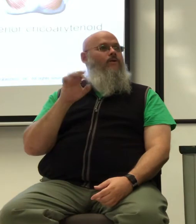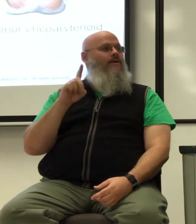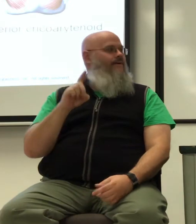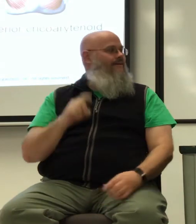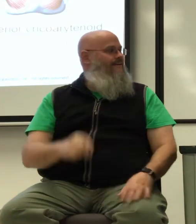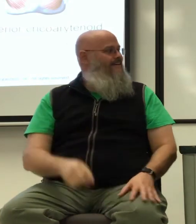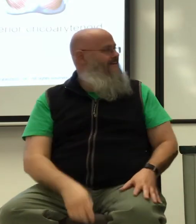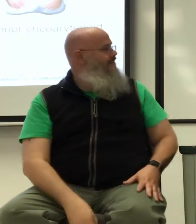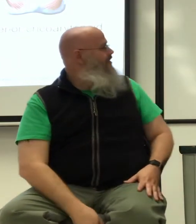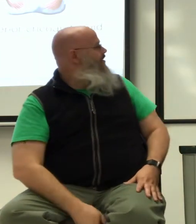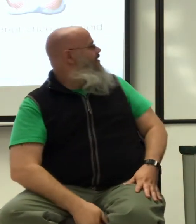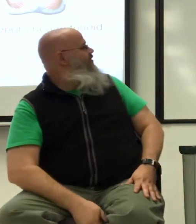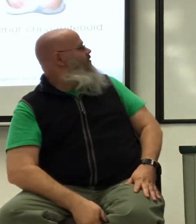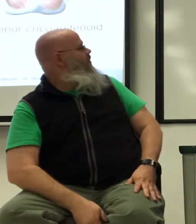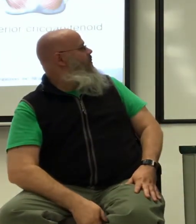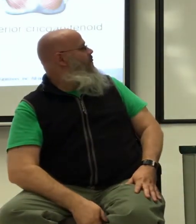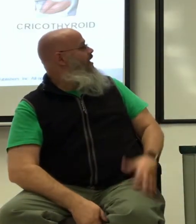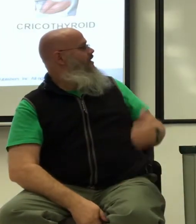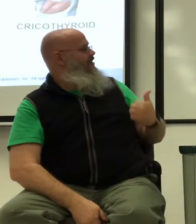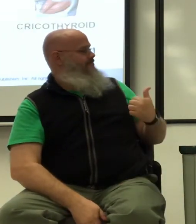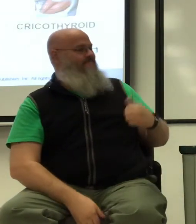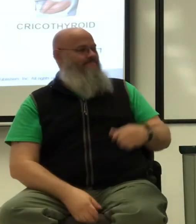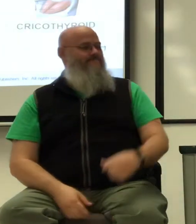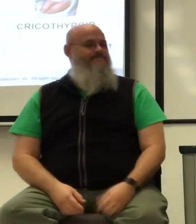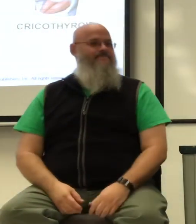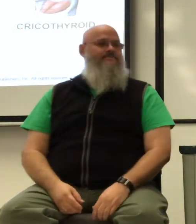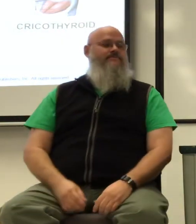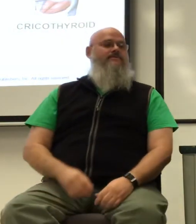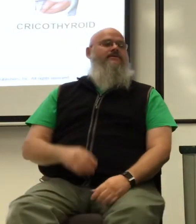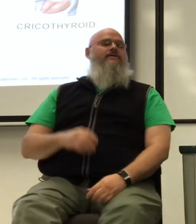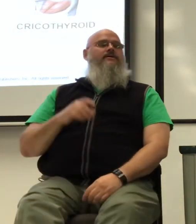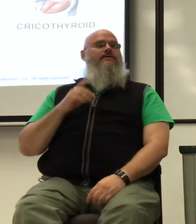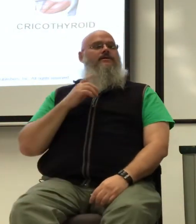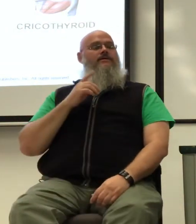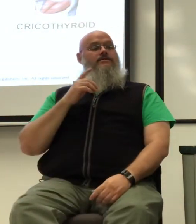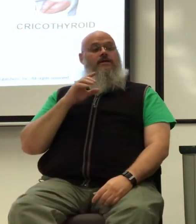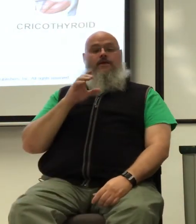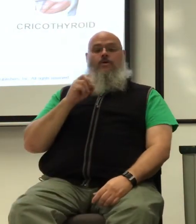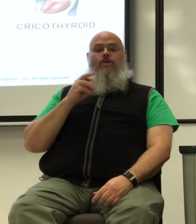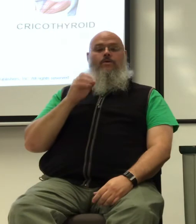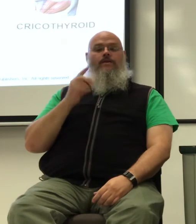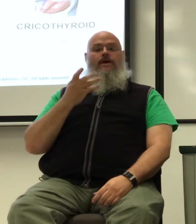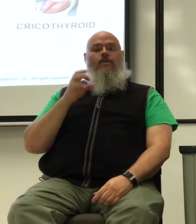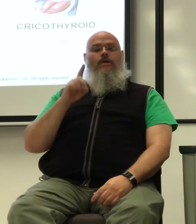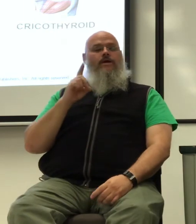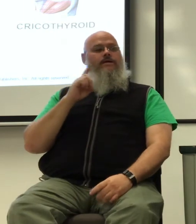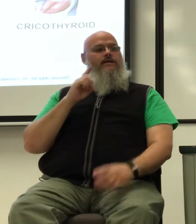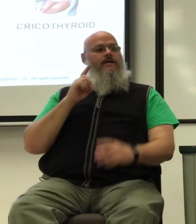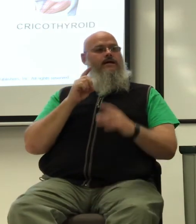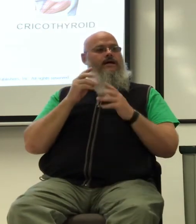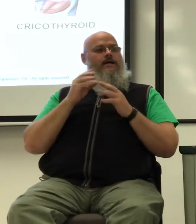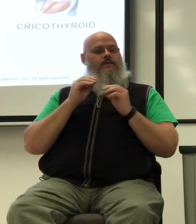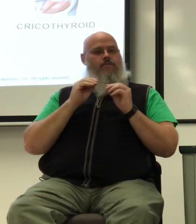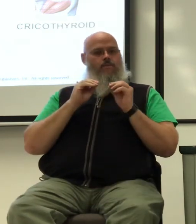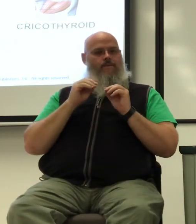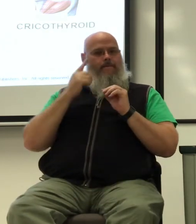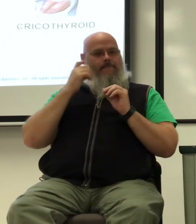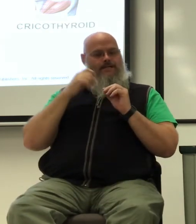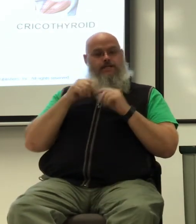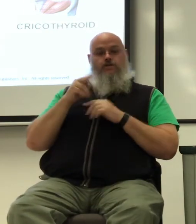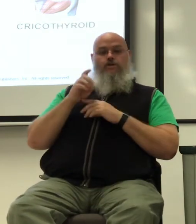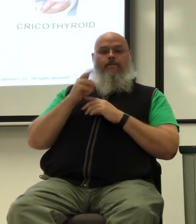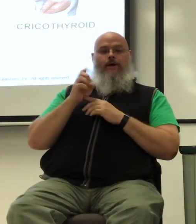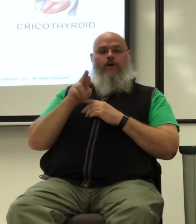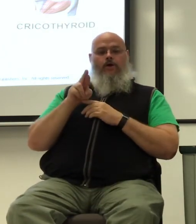Now the innervation is superior inferior laryngeal nerves, and so the cricothyroid is innervated by the